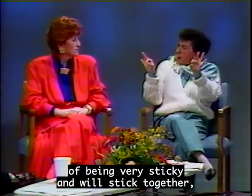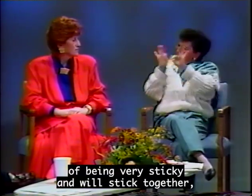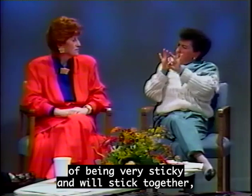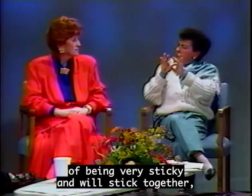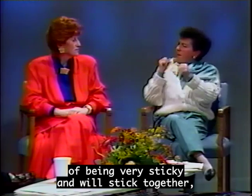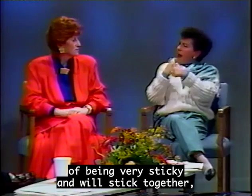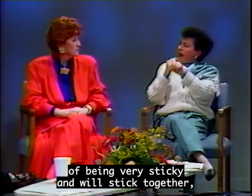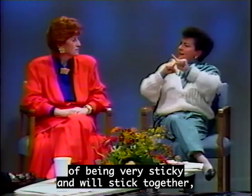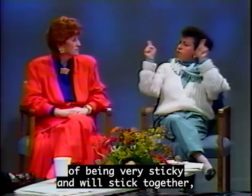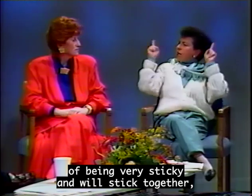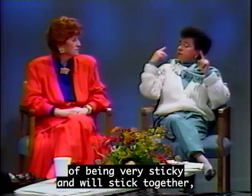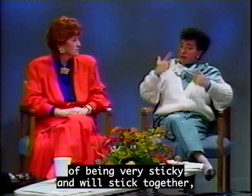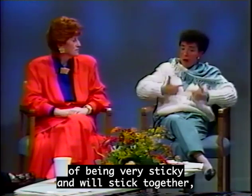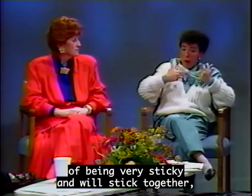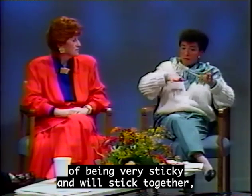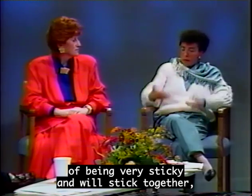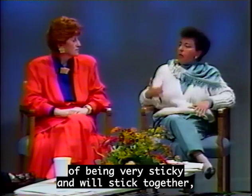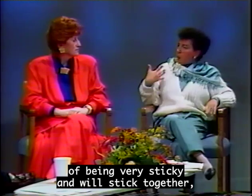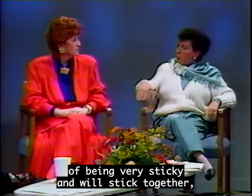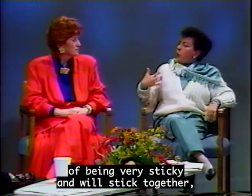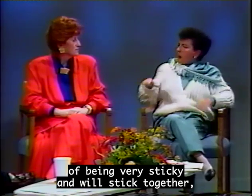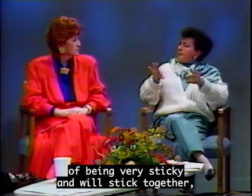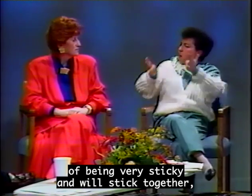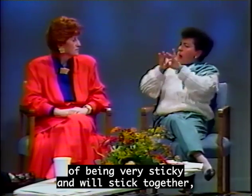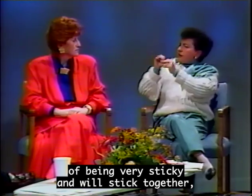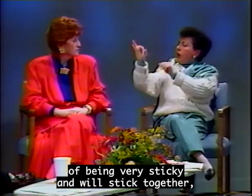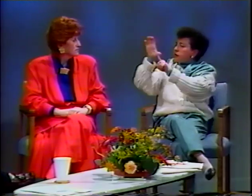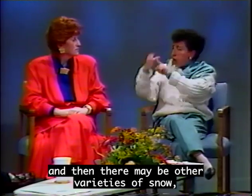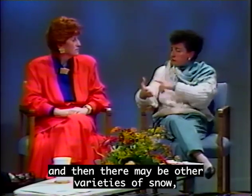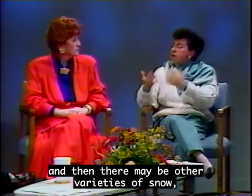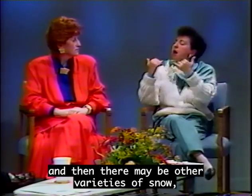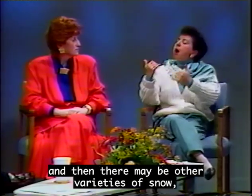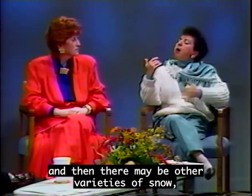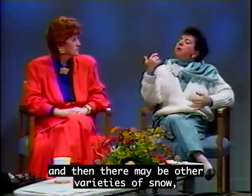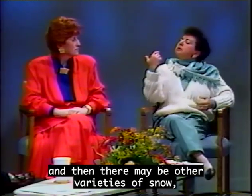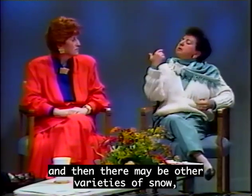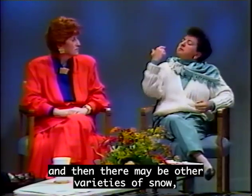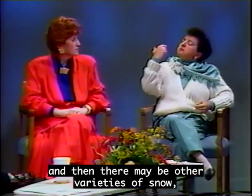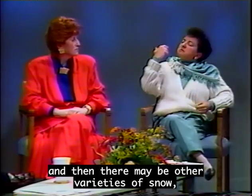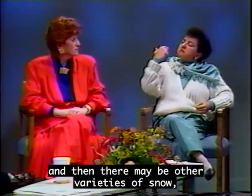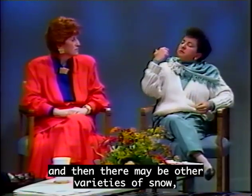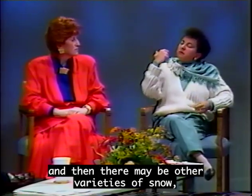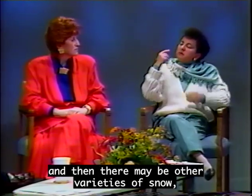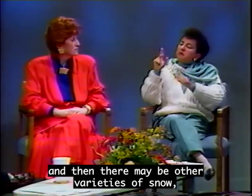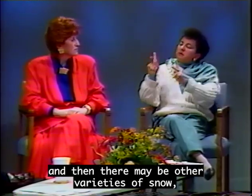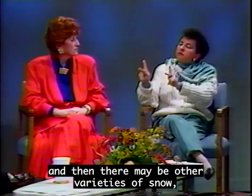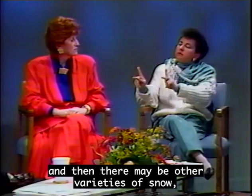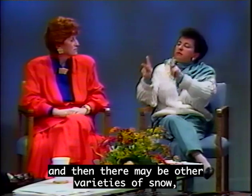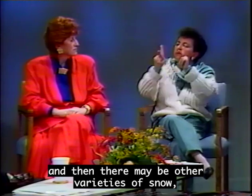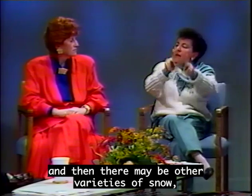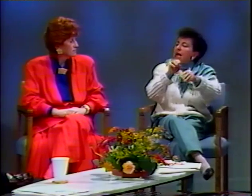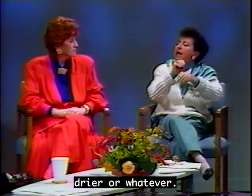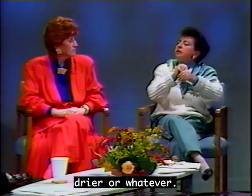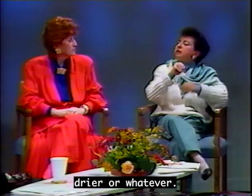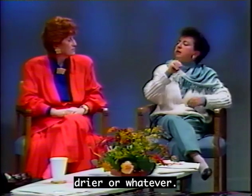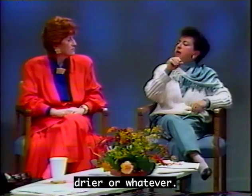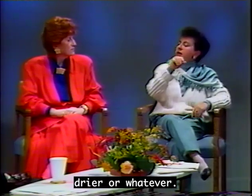characteristic of being very sticky and will stick together, and then there may be other varieties of snow, drier